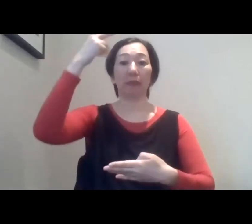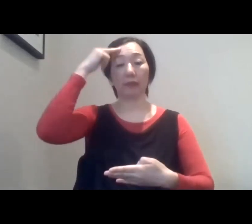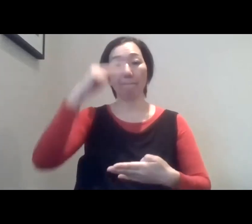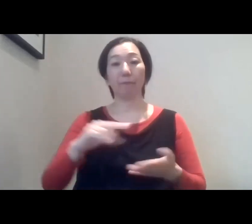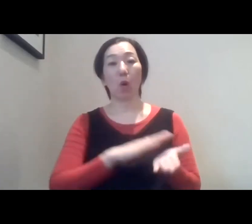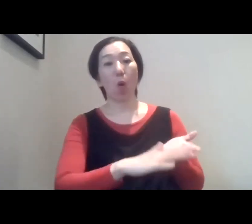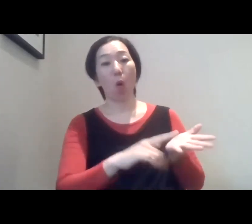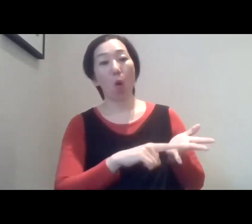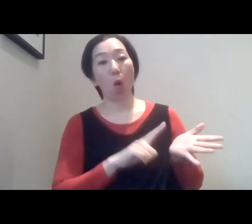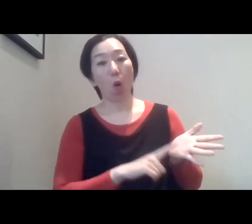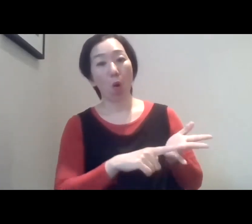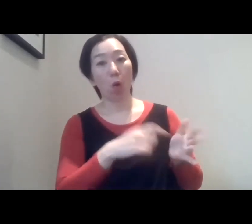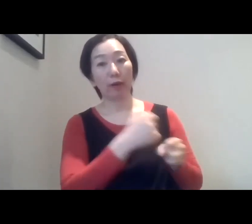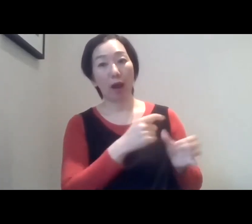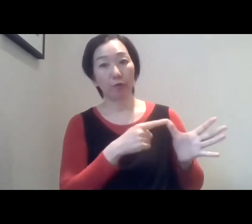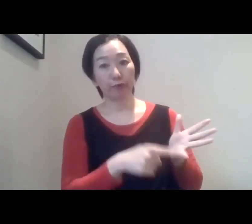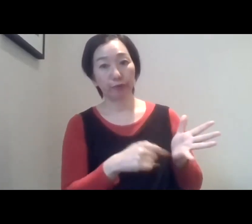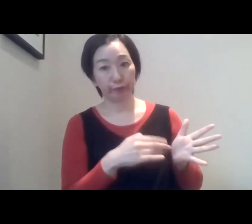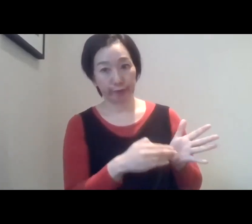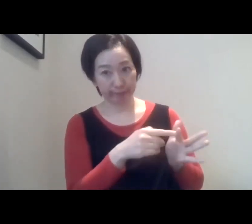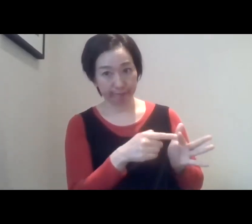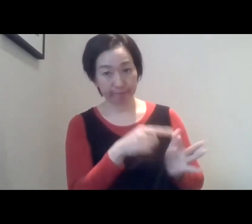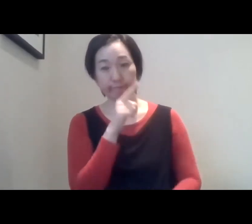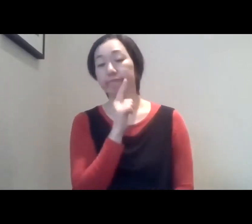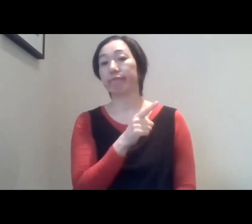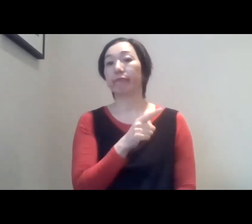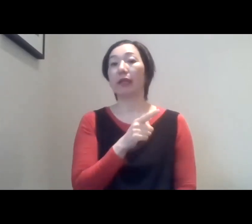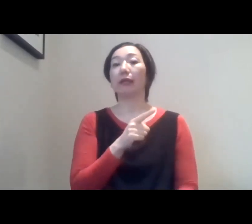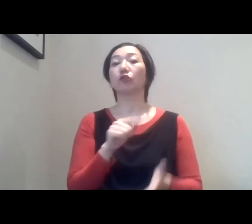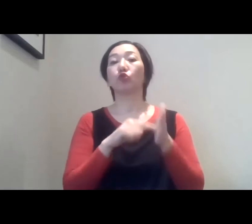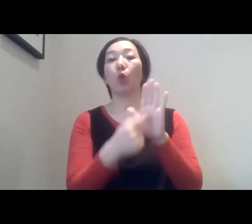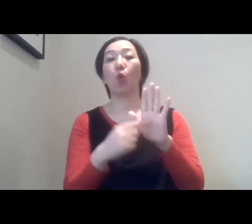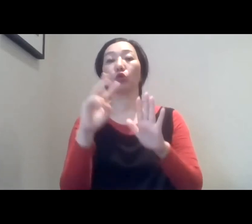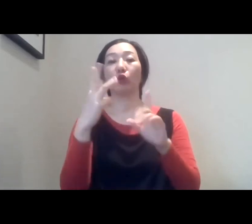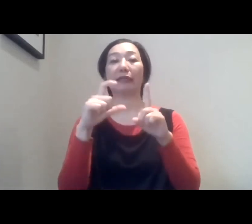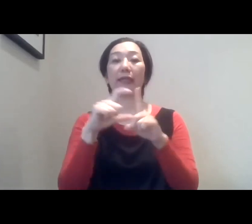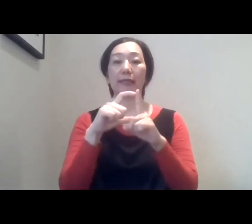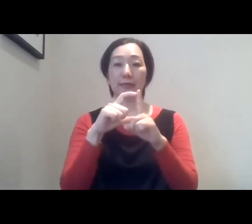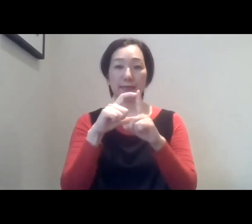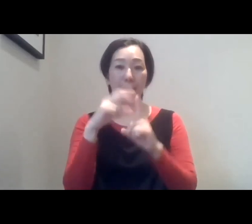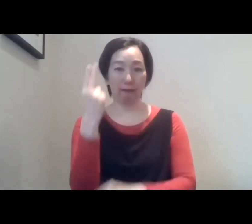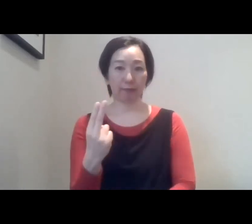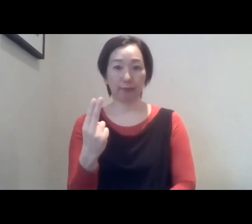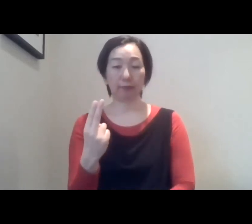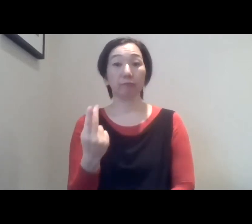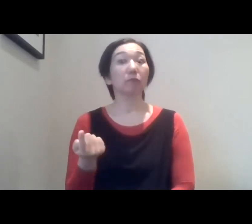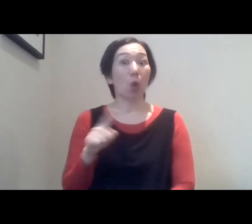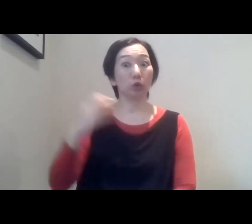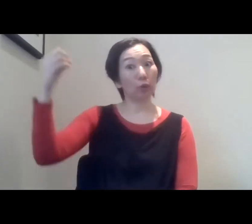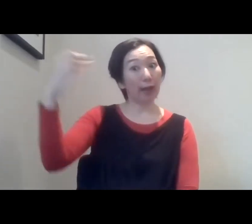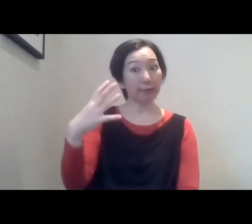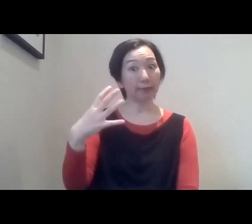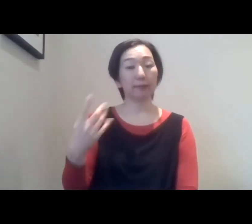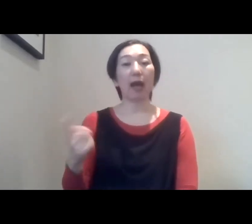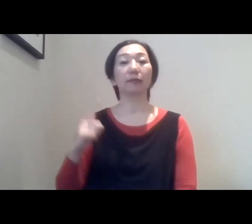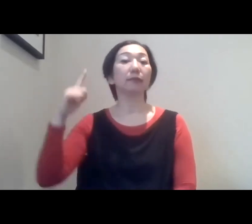a screen. The kind of screen I used was a hologauze, it's called, a hologauze. This is a particular type of technology